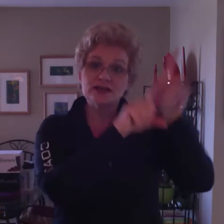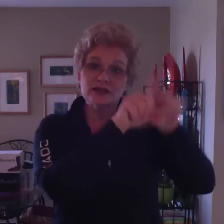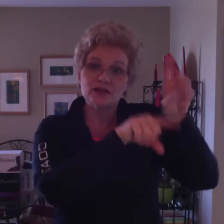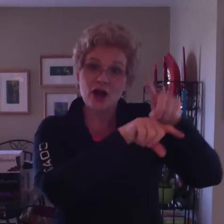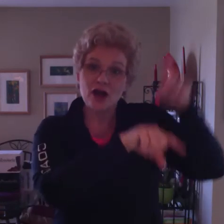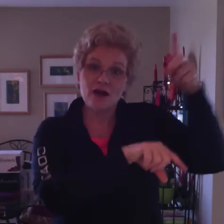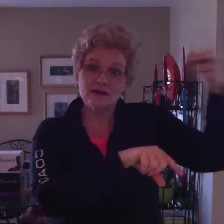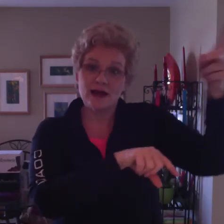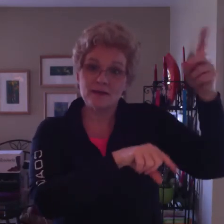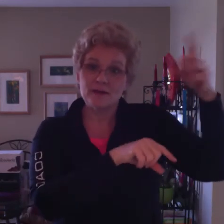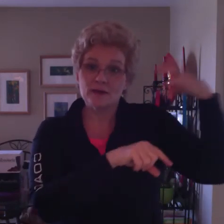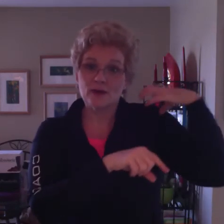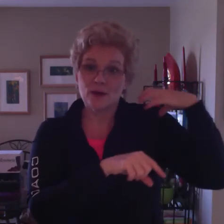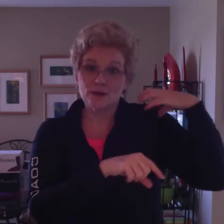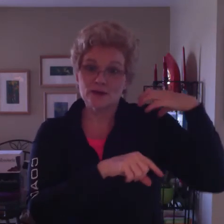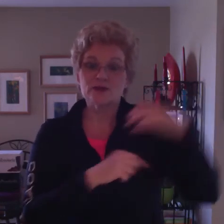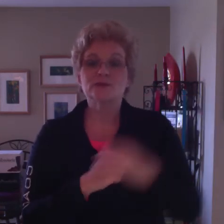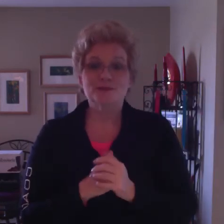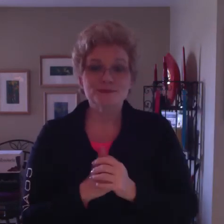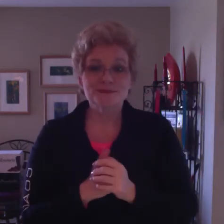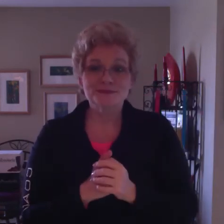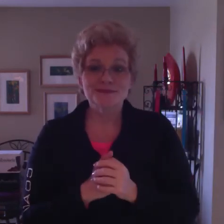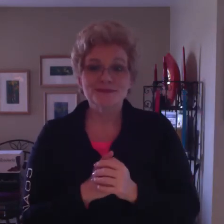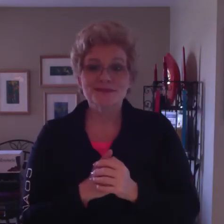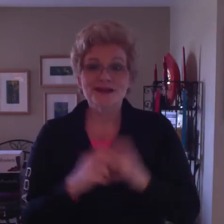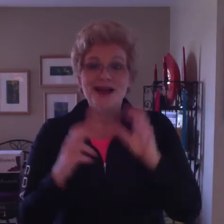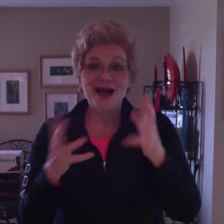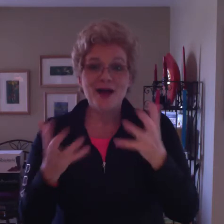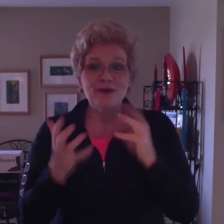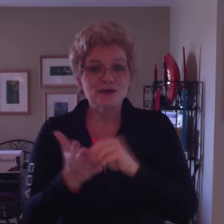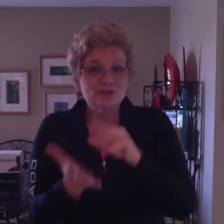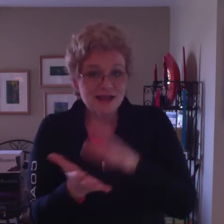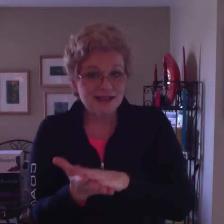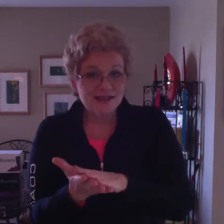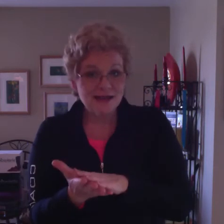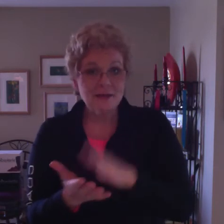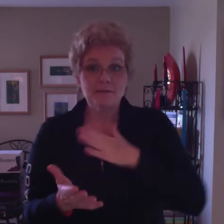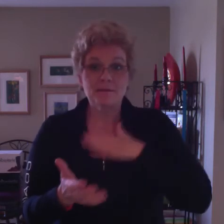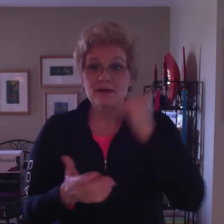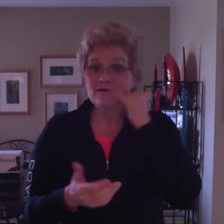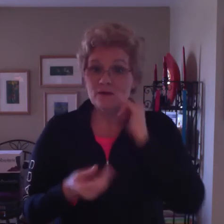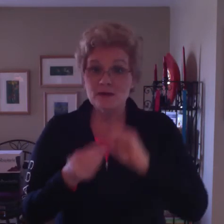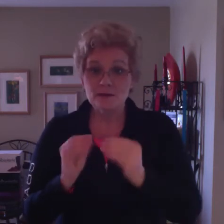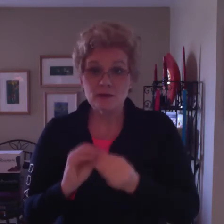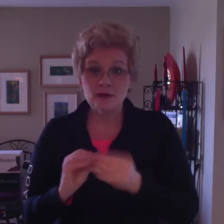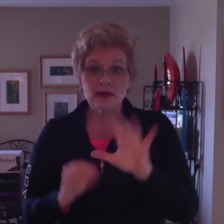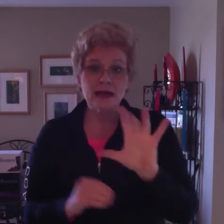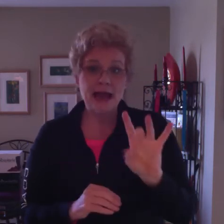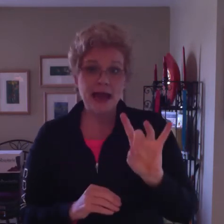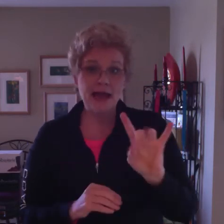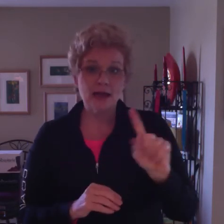be your star diamond, or I would be your star diamond. I want you to write this down. My number is 817-501-0200.